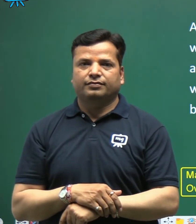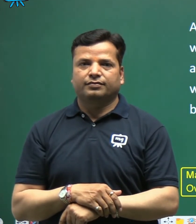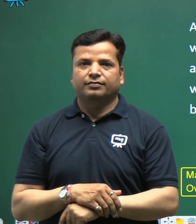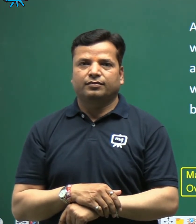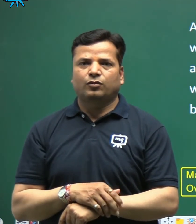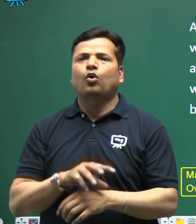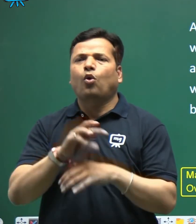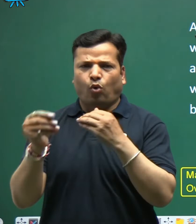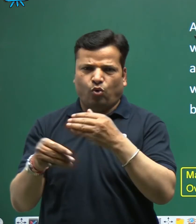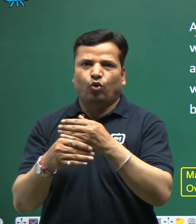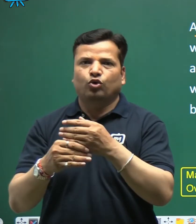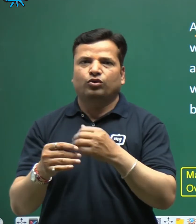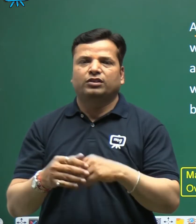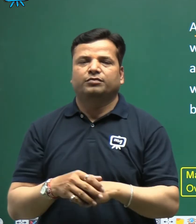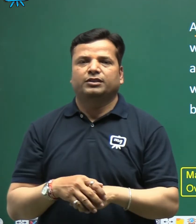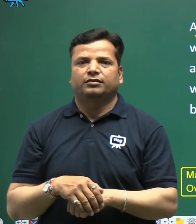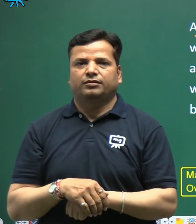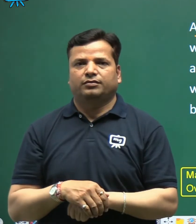Although